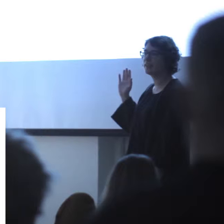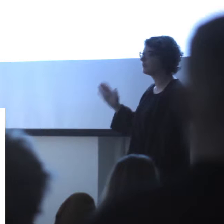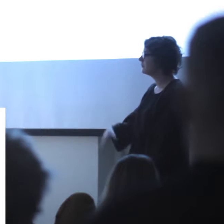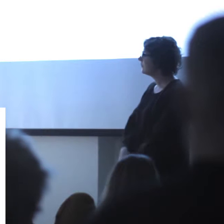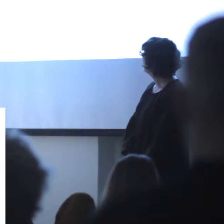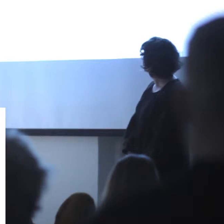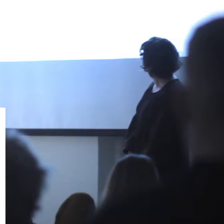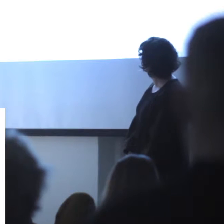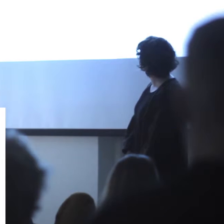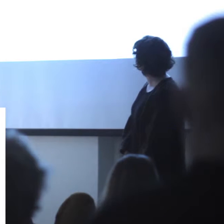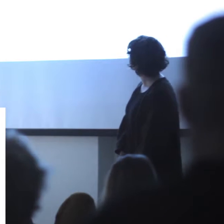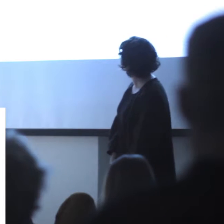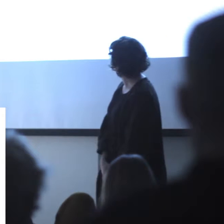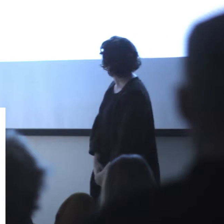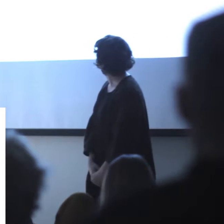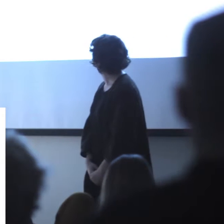end after that. But